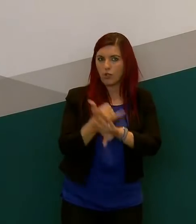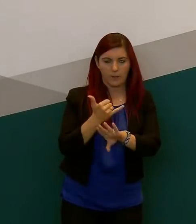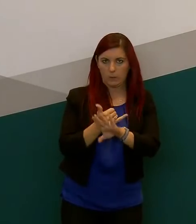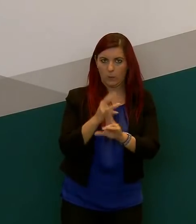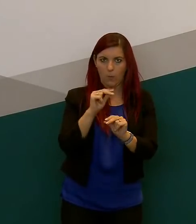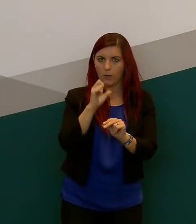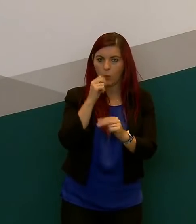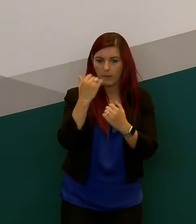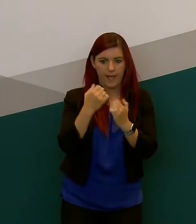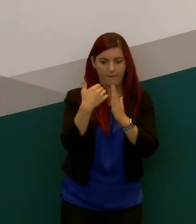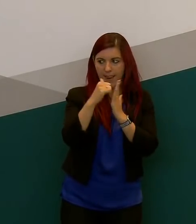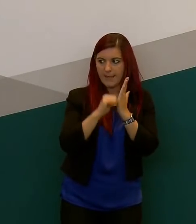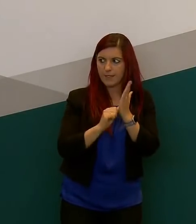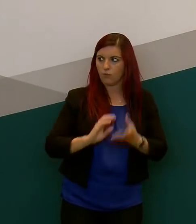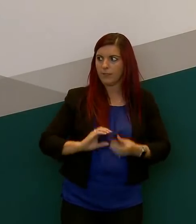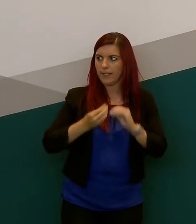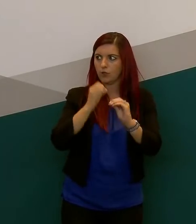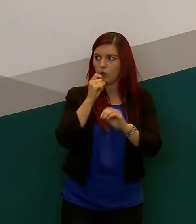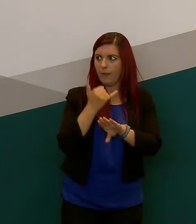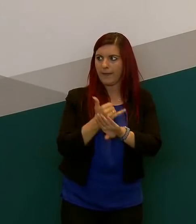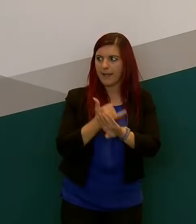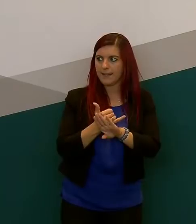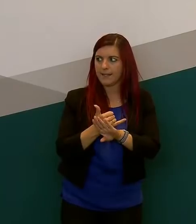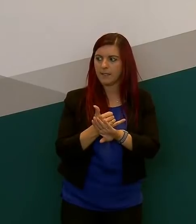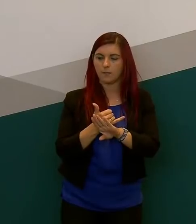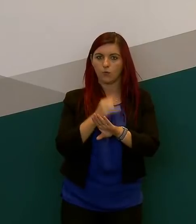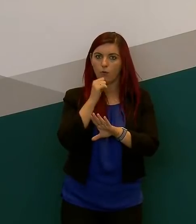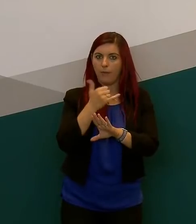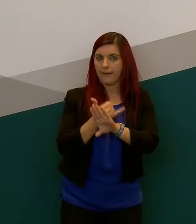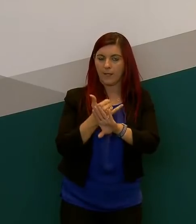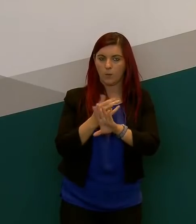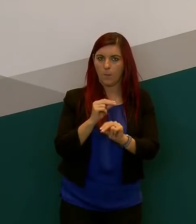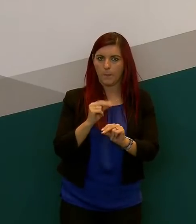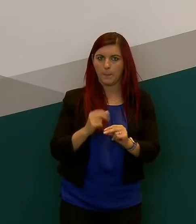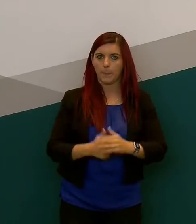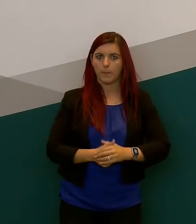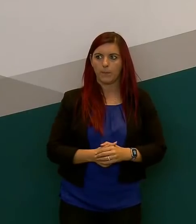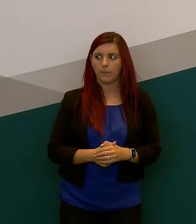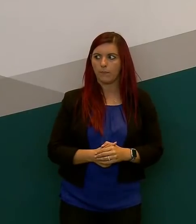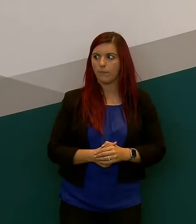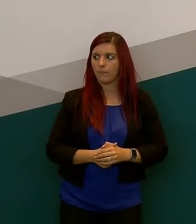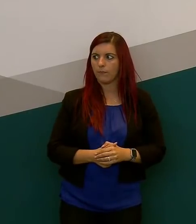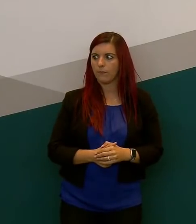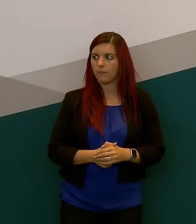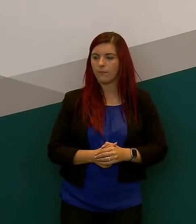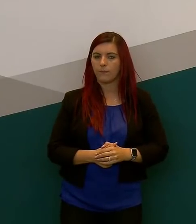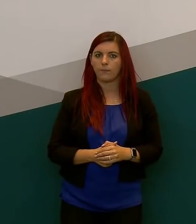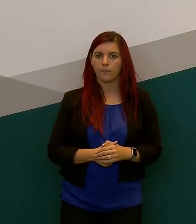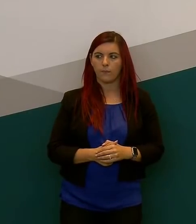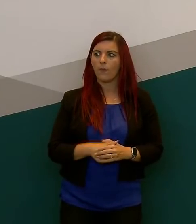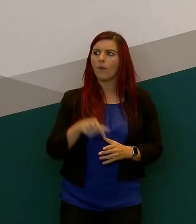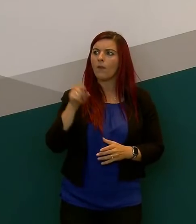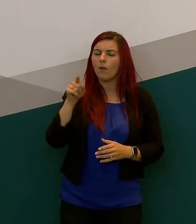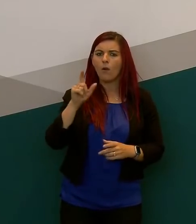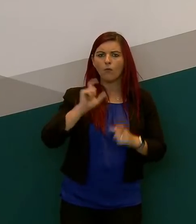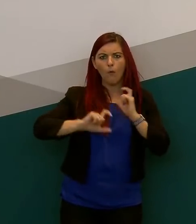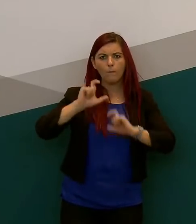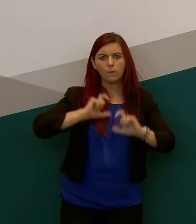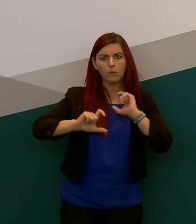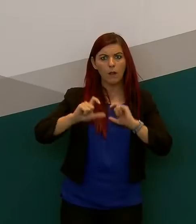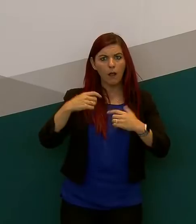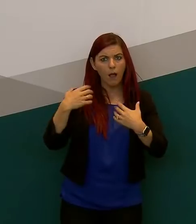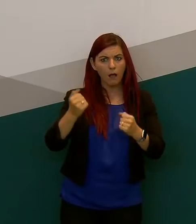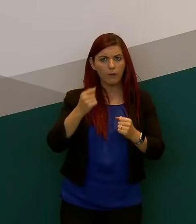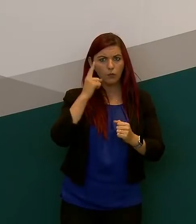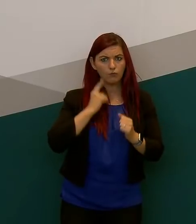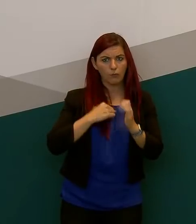list, when we have it, will be a list of those countries. We don't have that at this moment in time. Okay. And are you comfortable with having a green